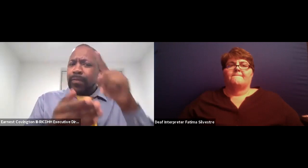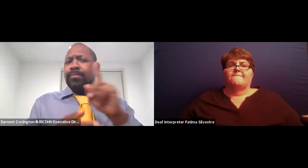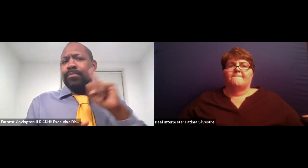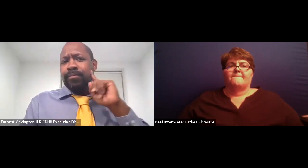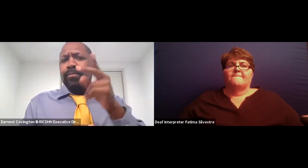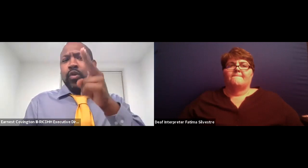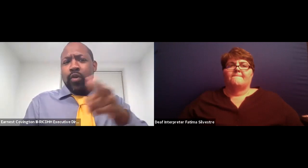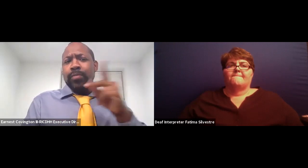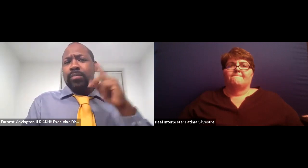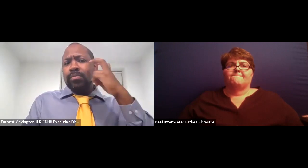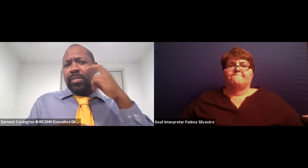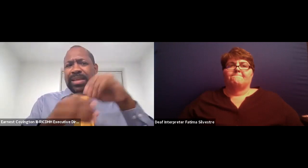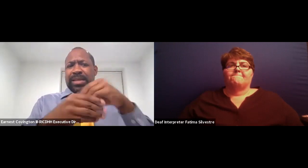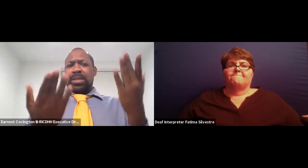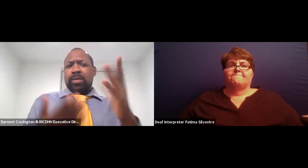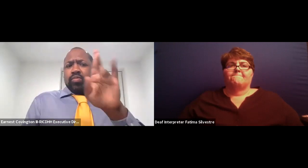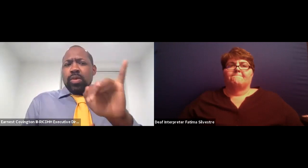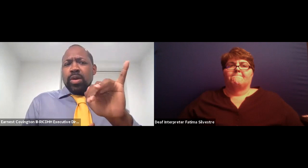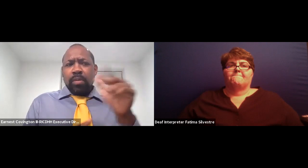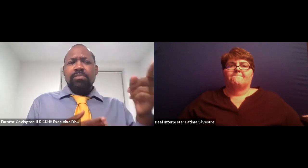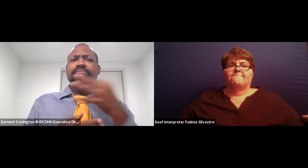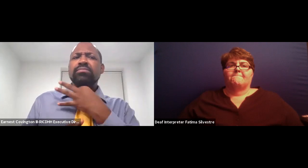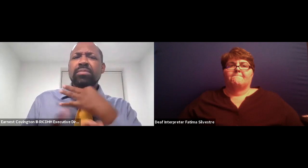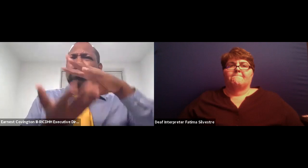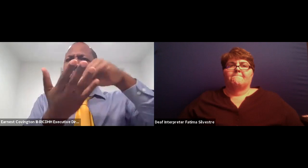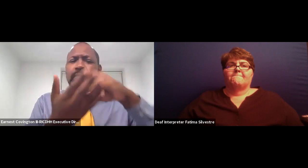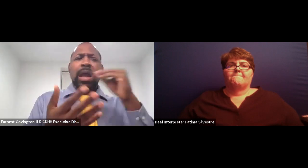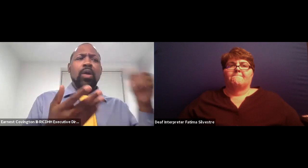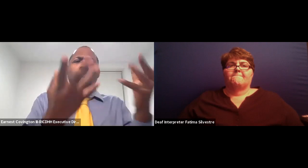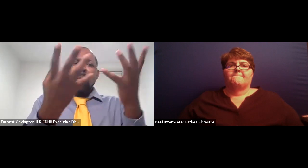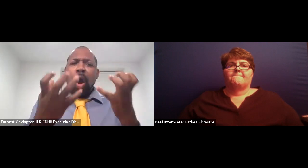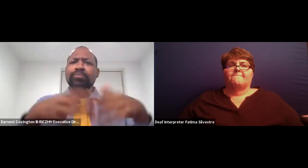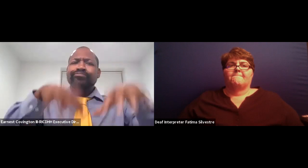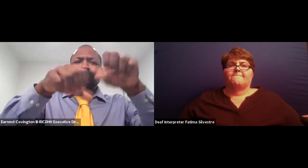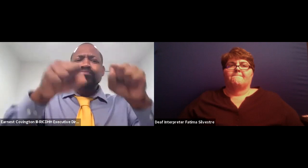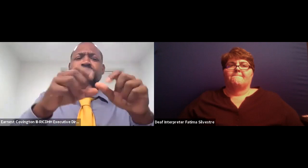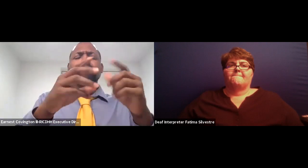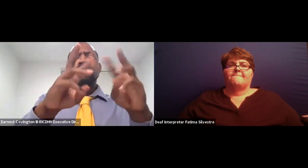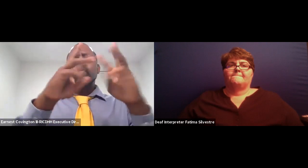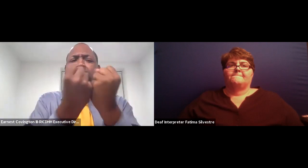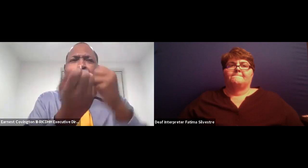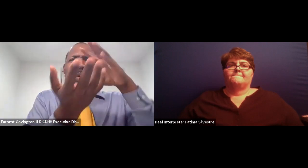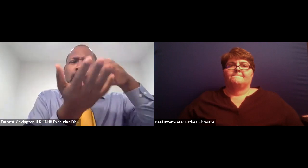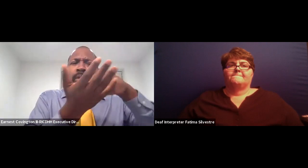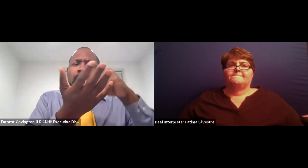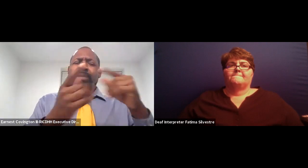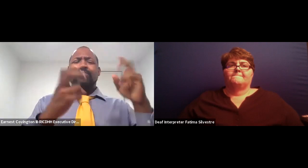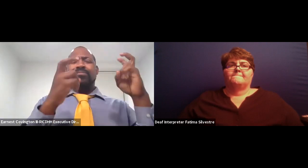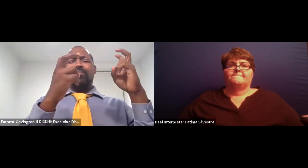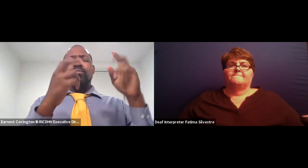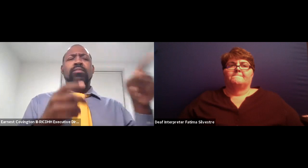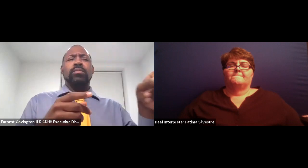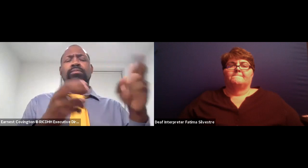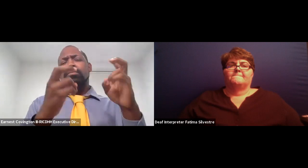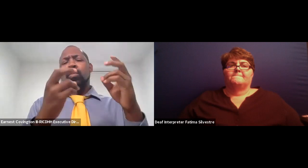could about services and access for deaf, hard of hearing, and deaf blind people. So she was here to learn and